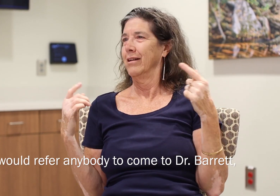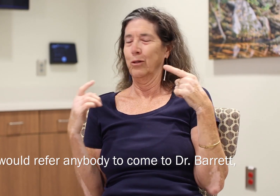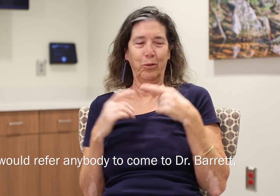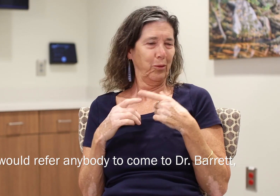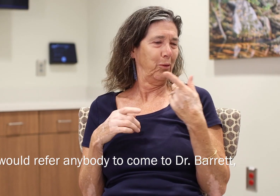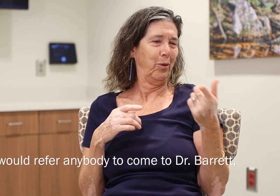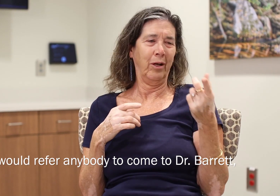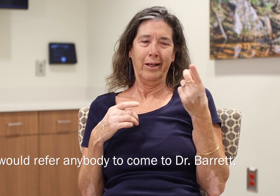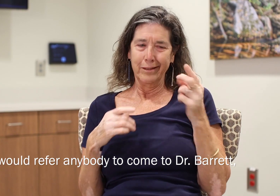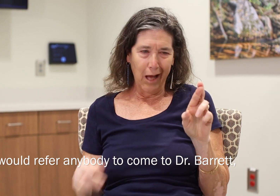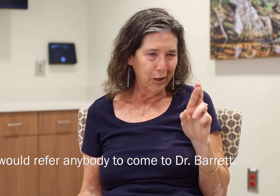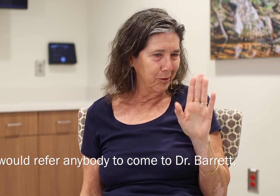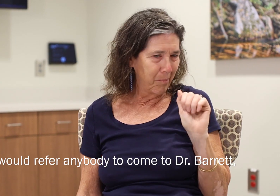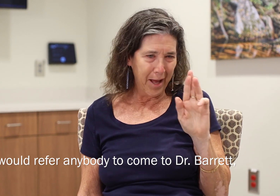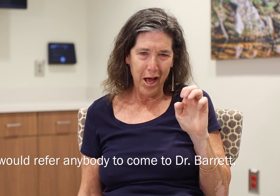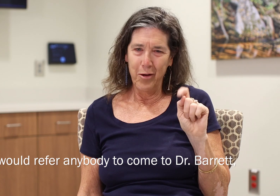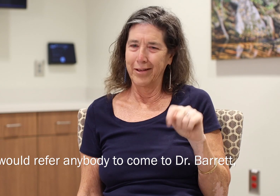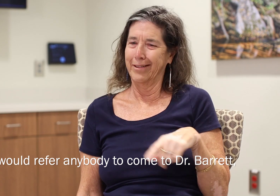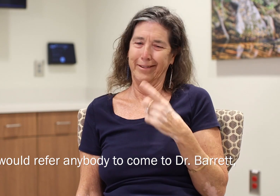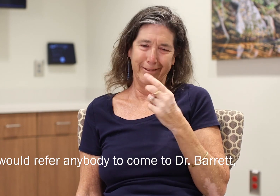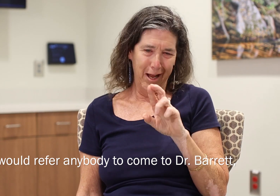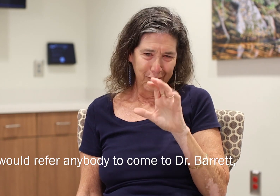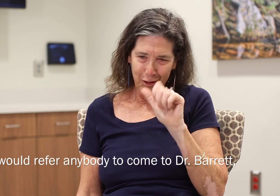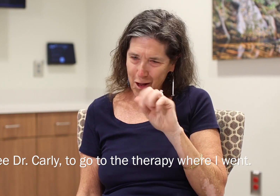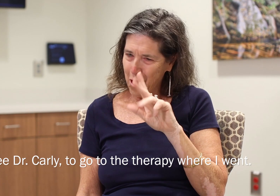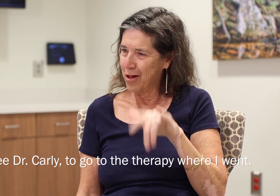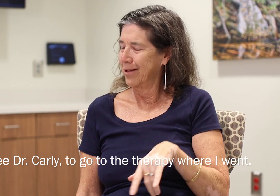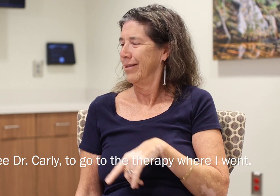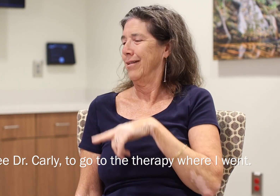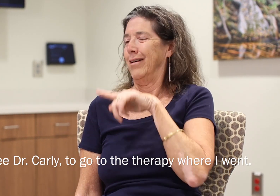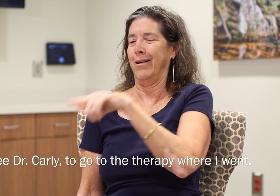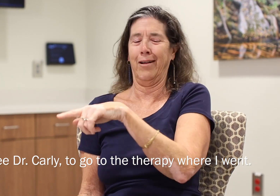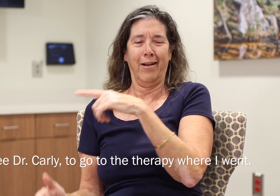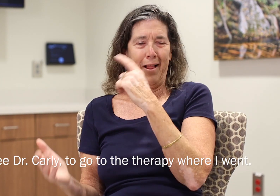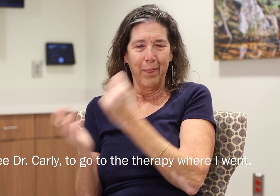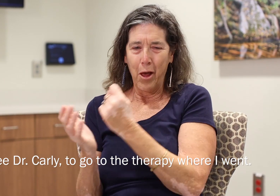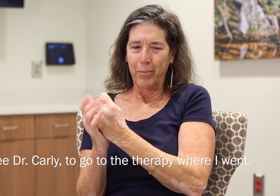anybody to come to Dr. Barrett, to see Dr. Carly,